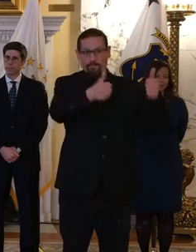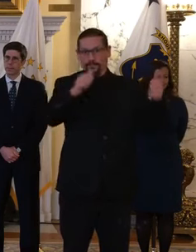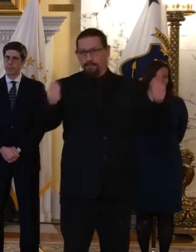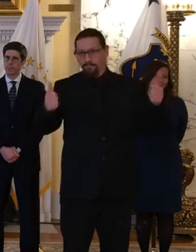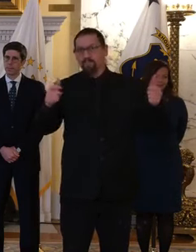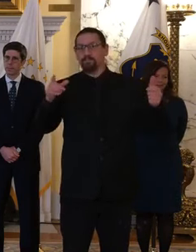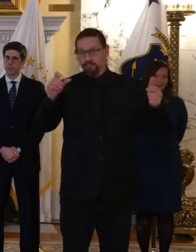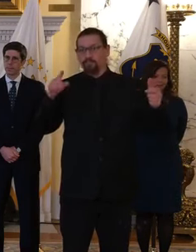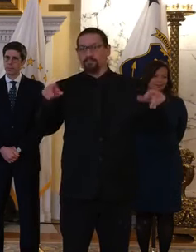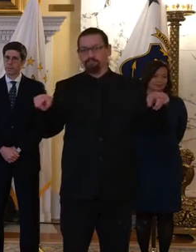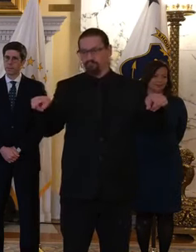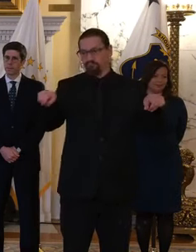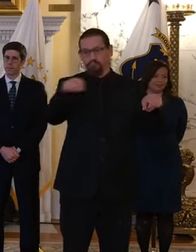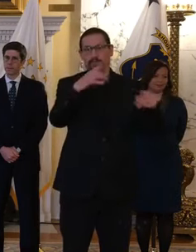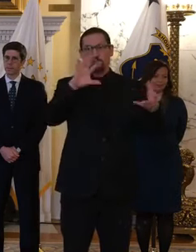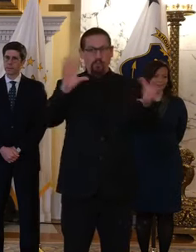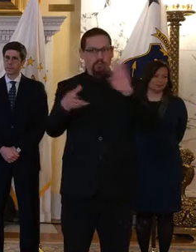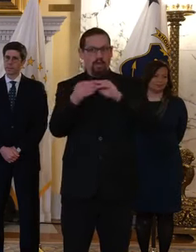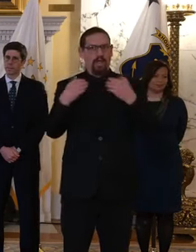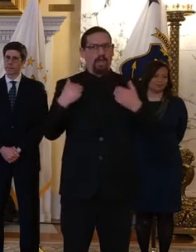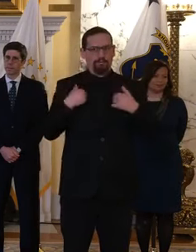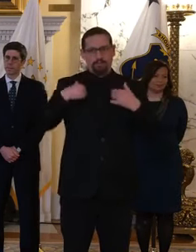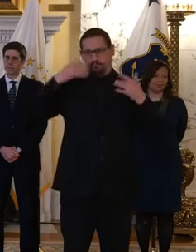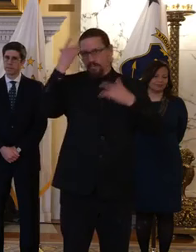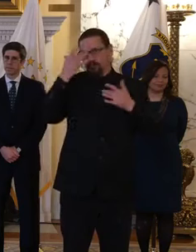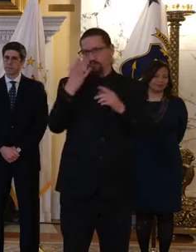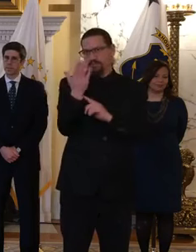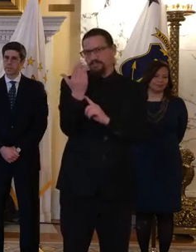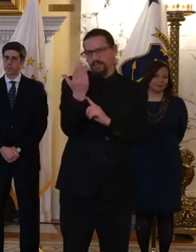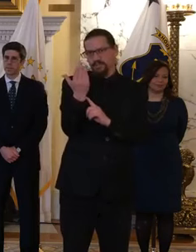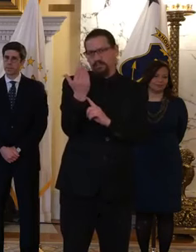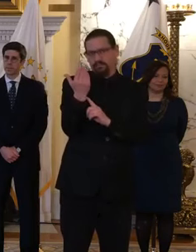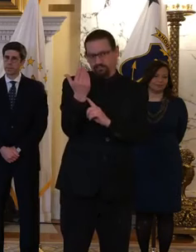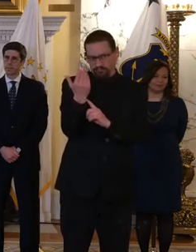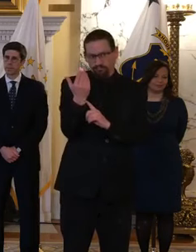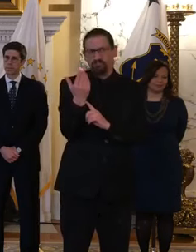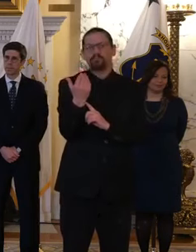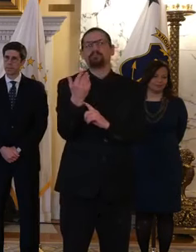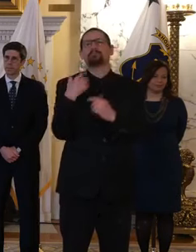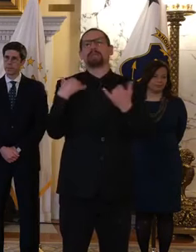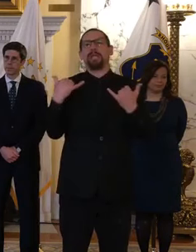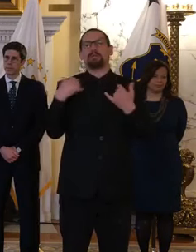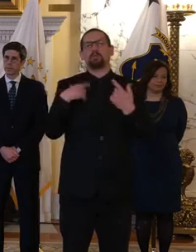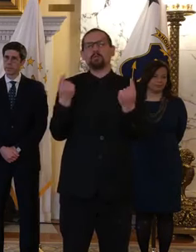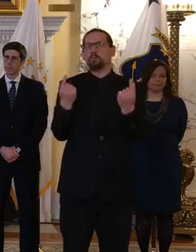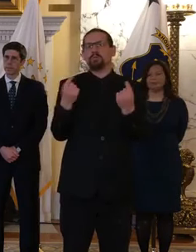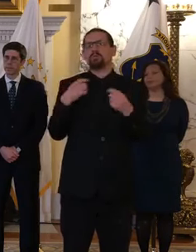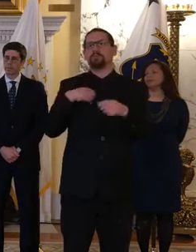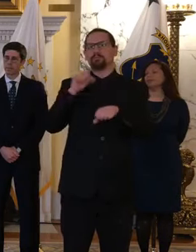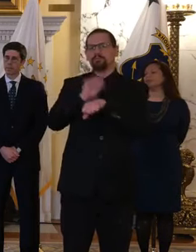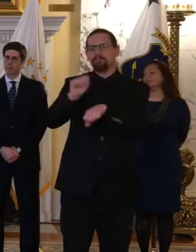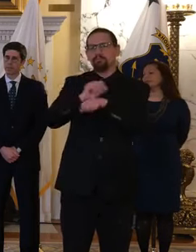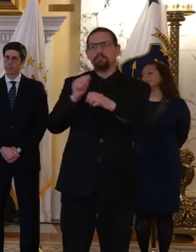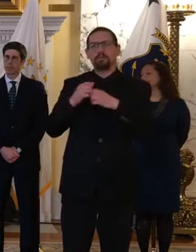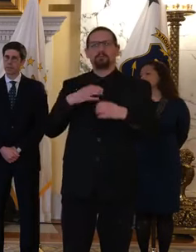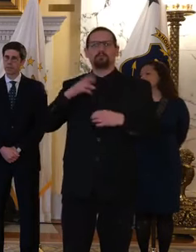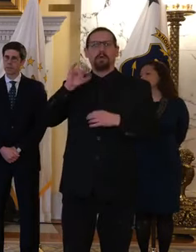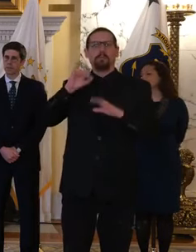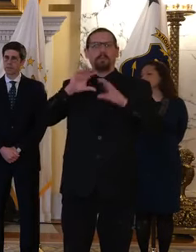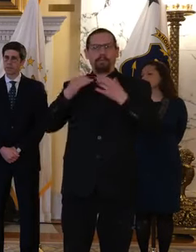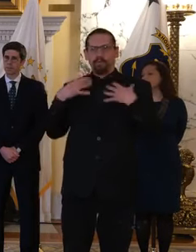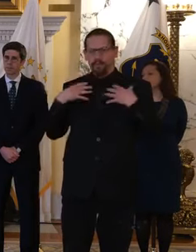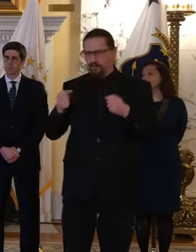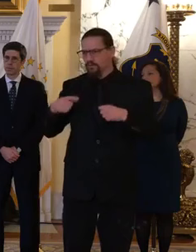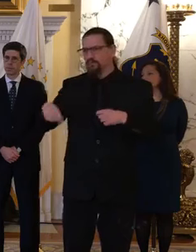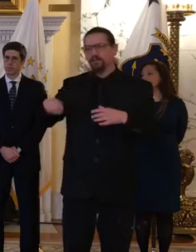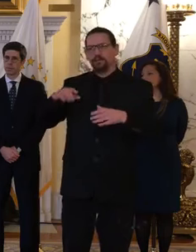been working very hard at the Rhode Island Department of Health, across state government, and in the community to make